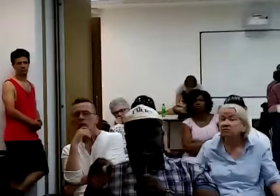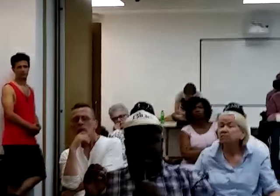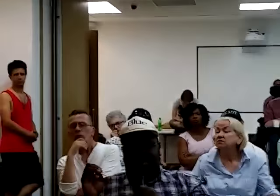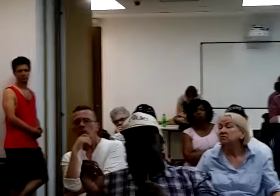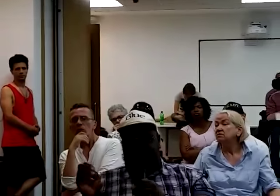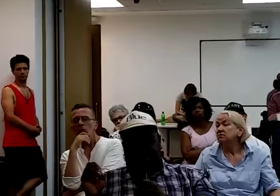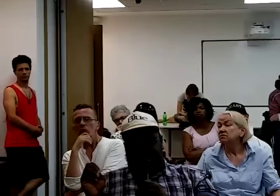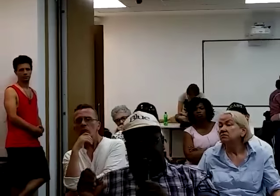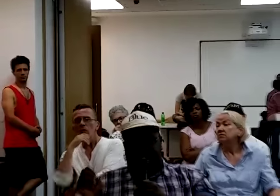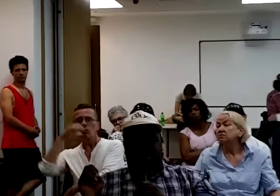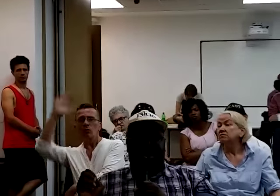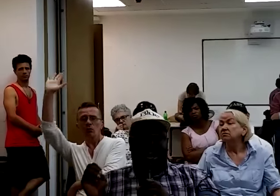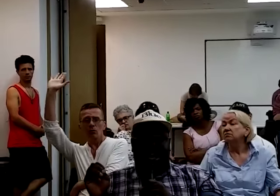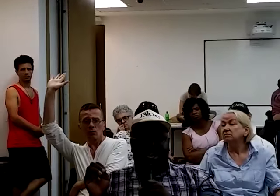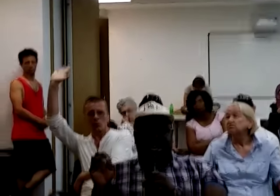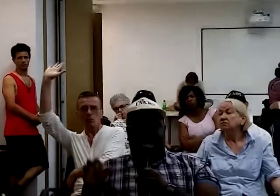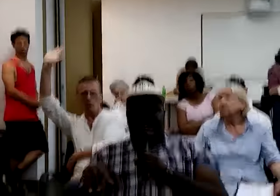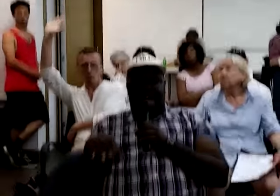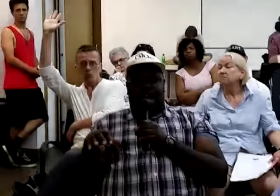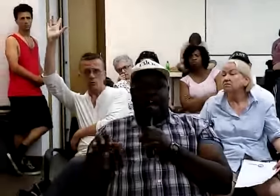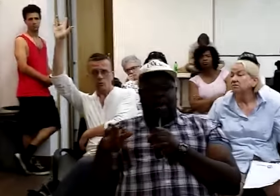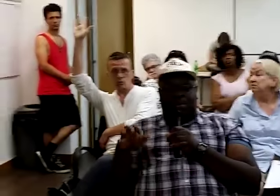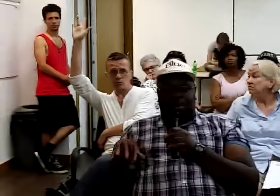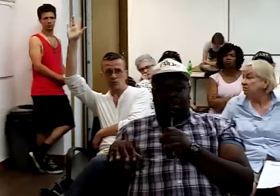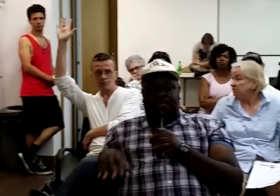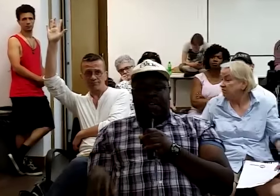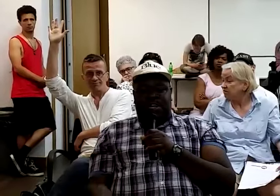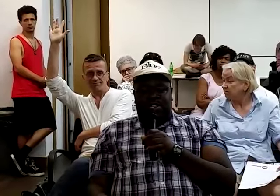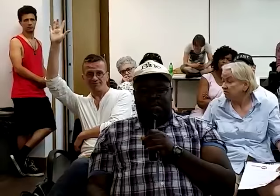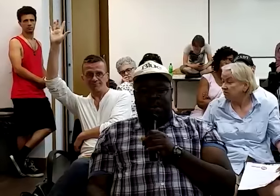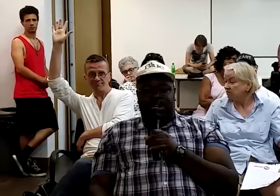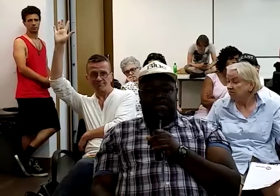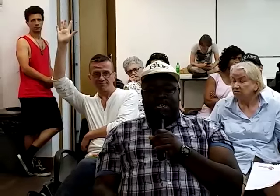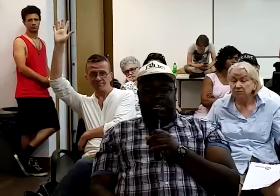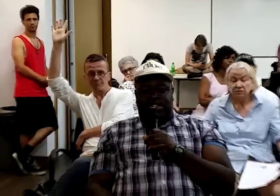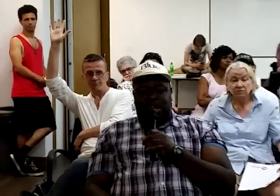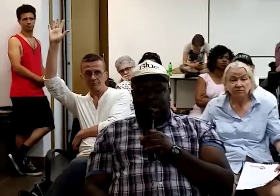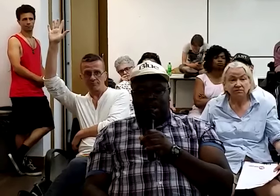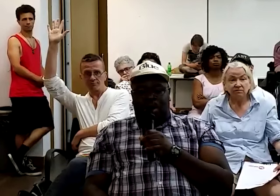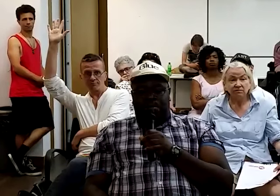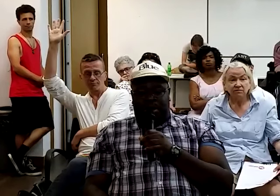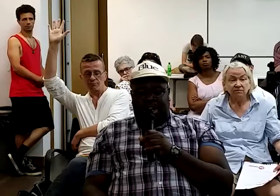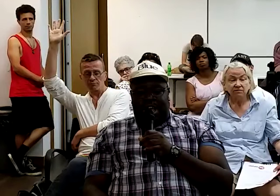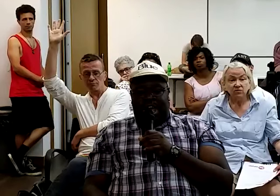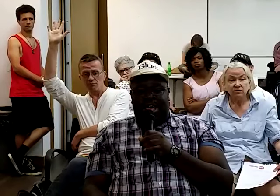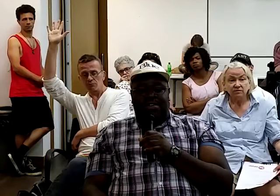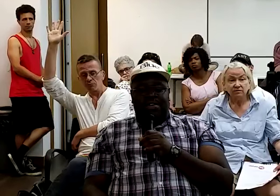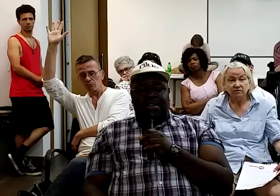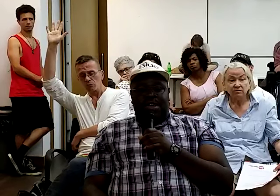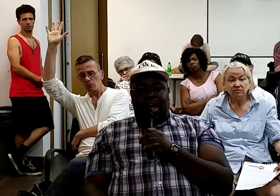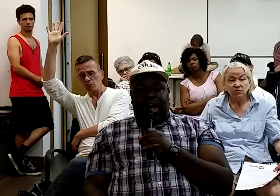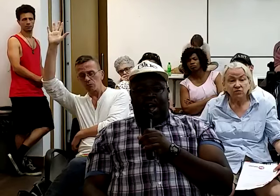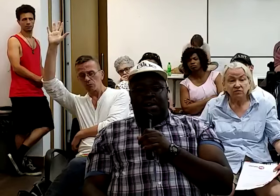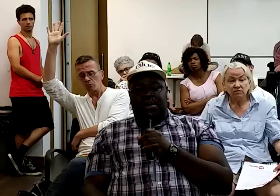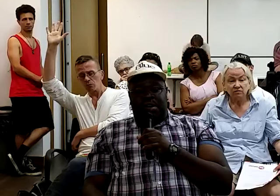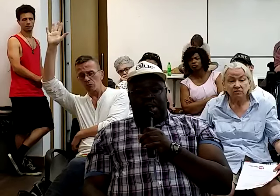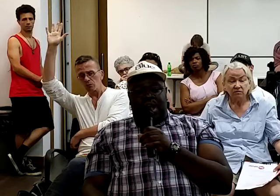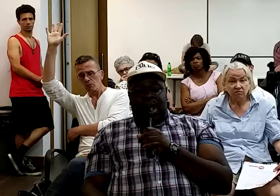most of the media have sort of said about, out of all the things, about Jeremy Corbyn and that.